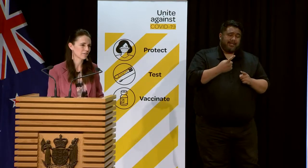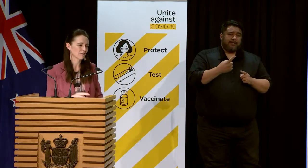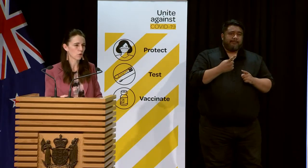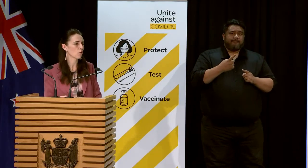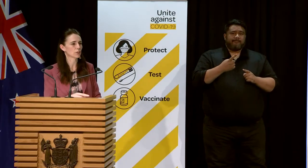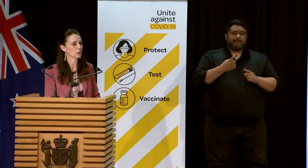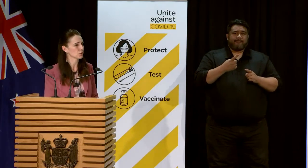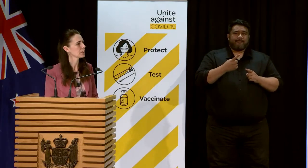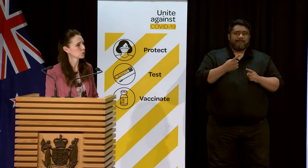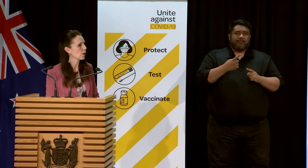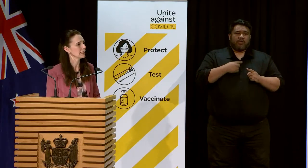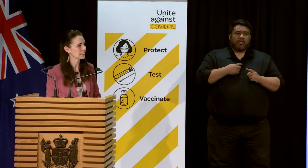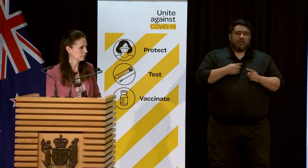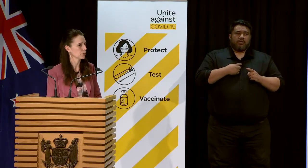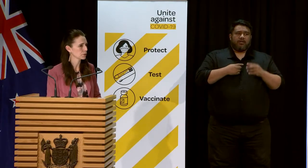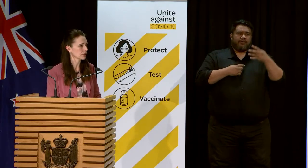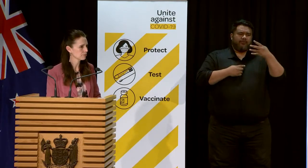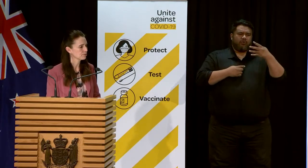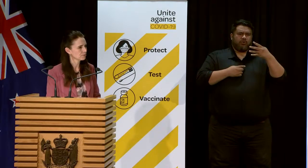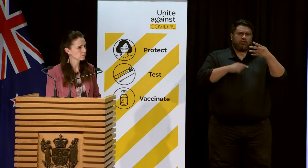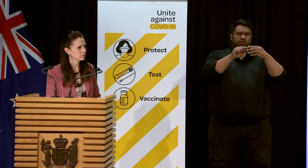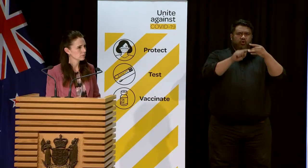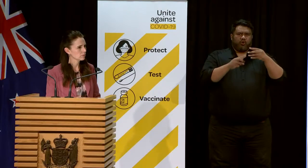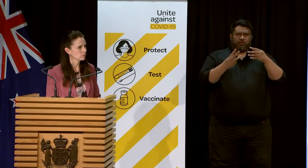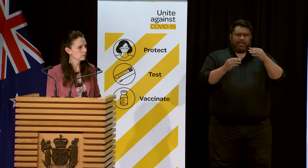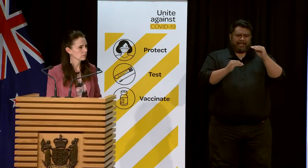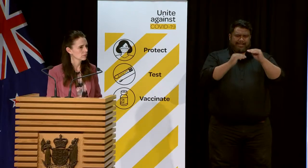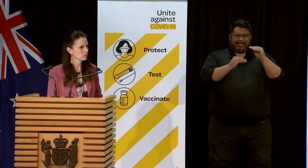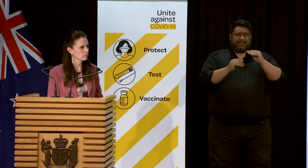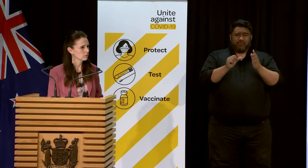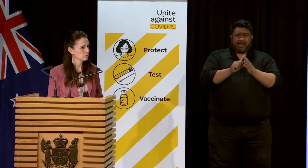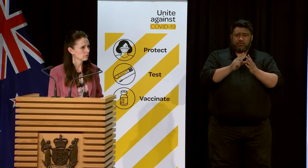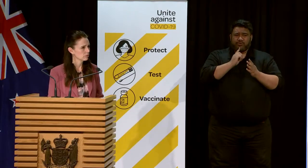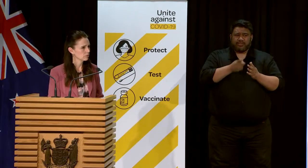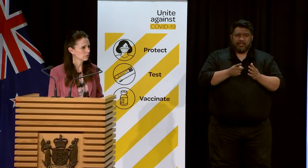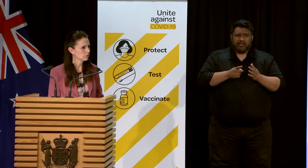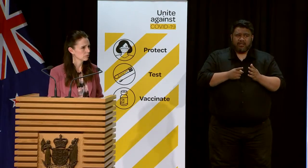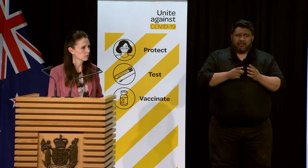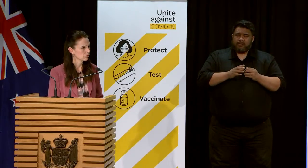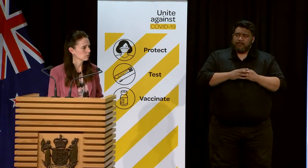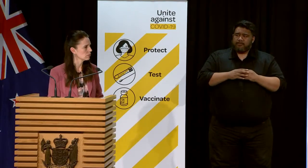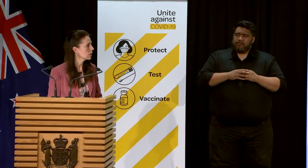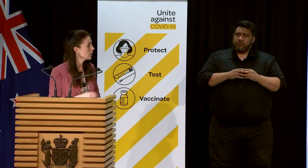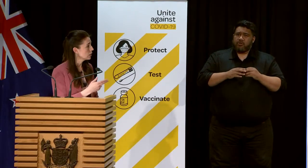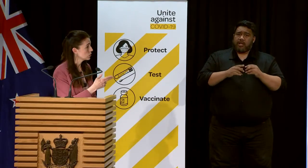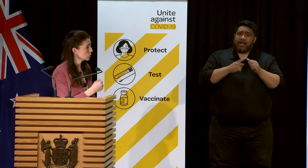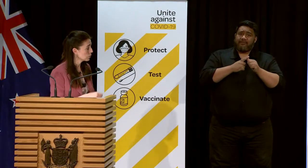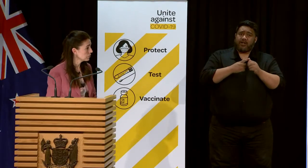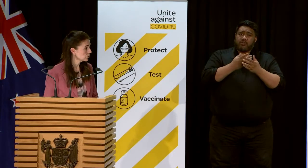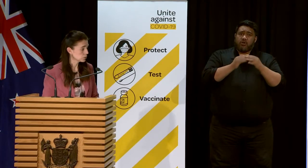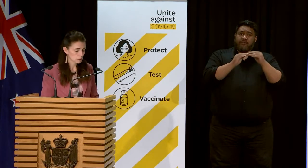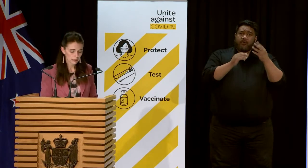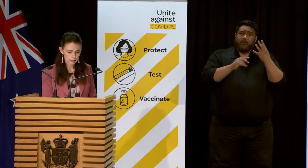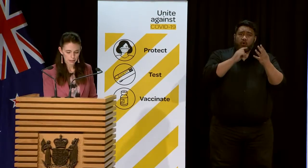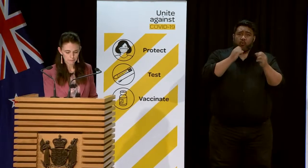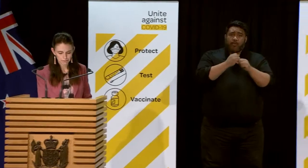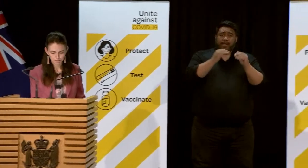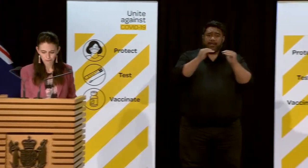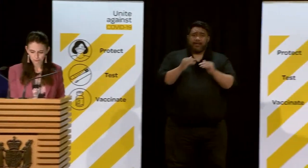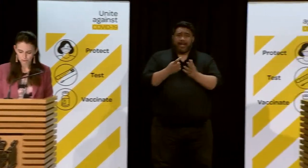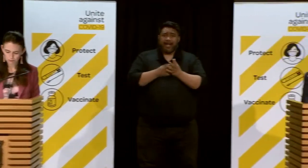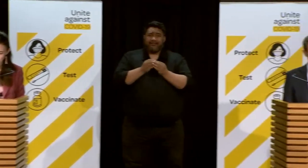out of 4 versus 3 is quite difficult. So you don't have advice on whether level 4 would have lowered that R value? Dr. Bloomfield, do you want to speak to